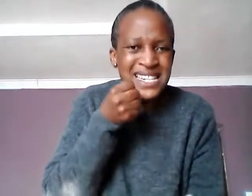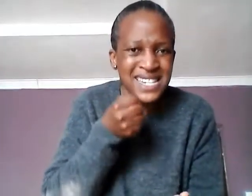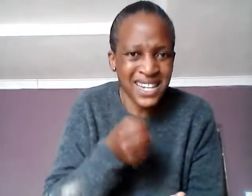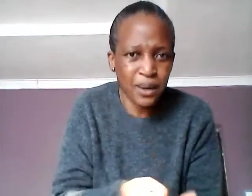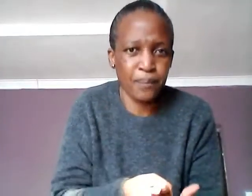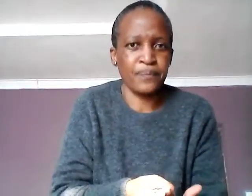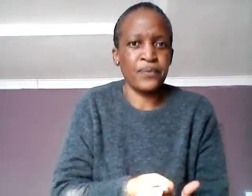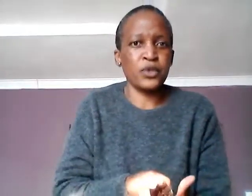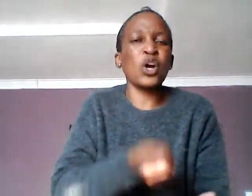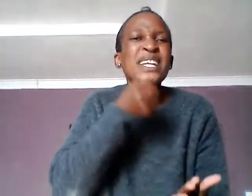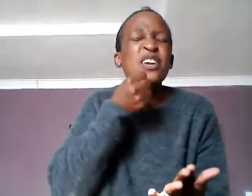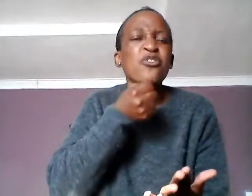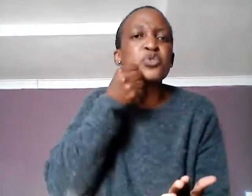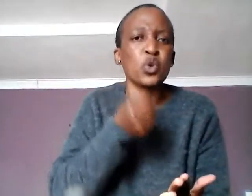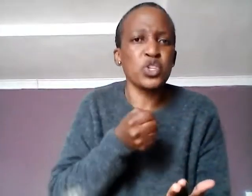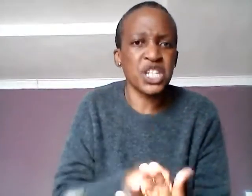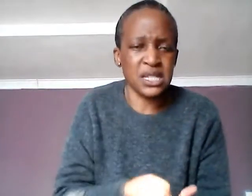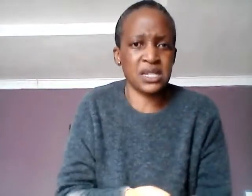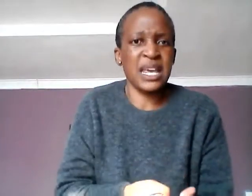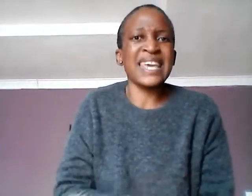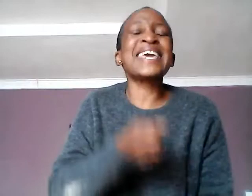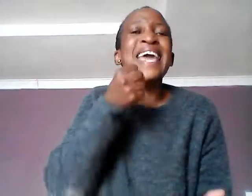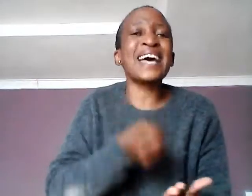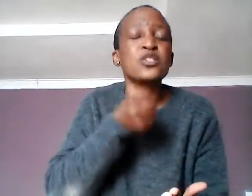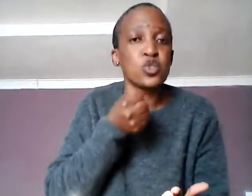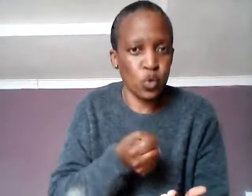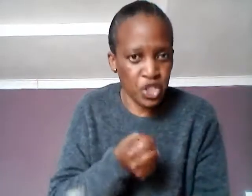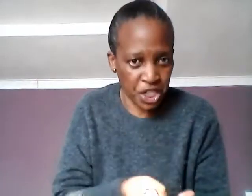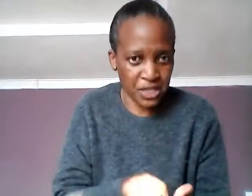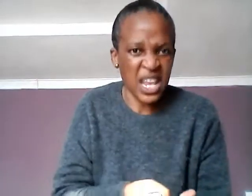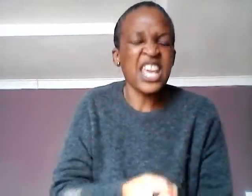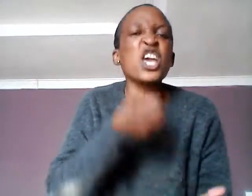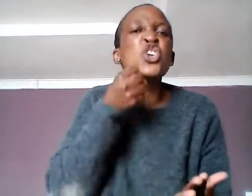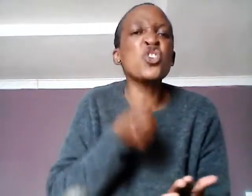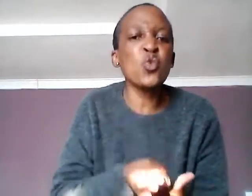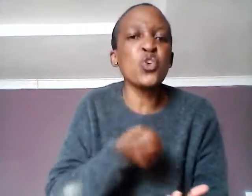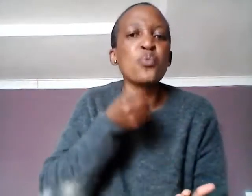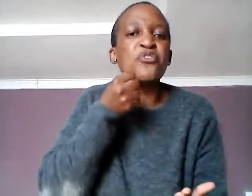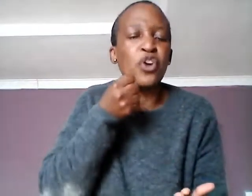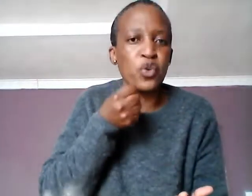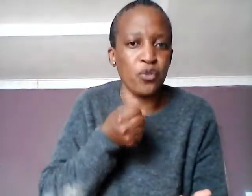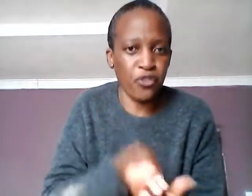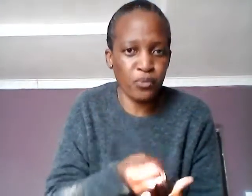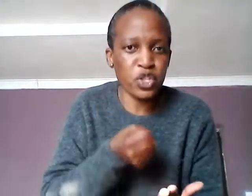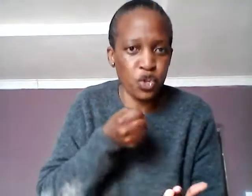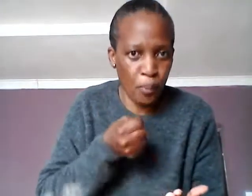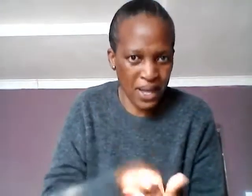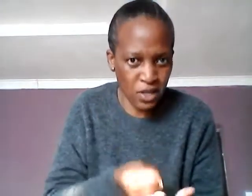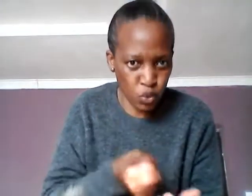him. Don't give him solutions. He has solutions. He knew you before you were formed in your mother's womb.